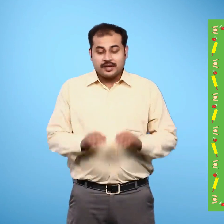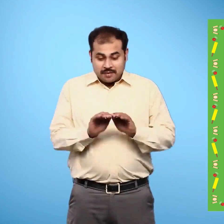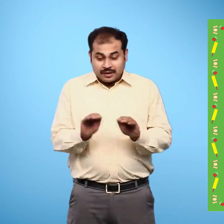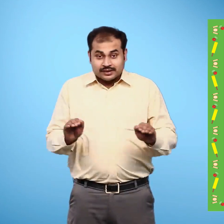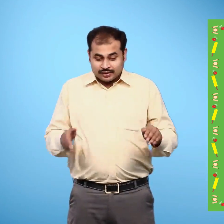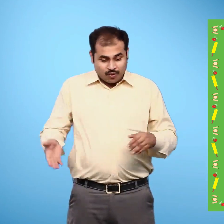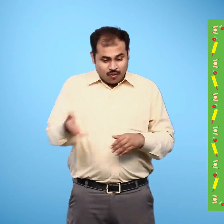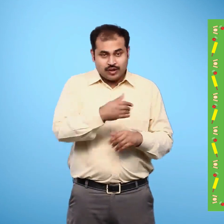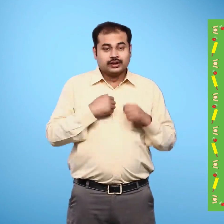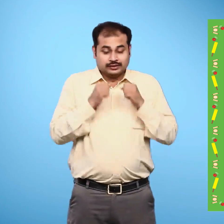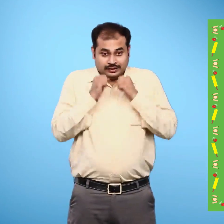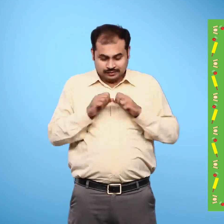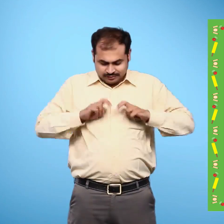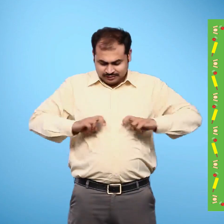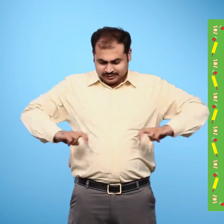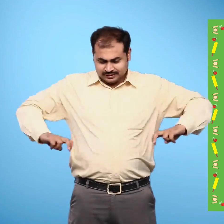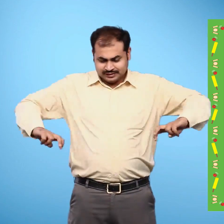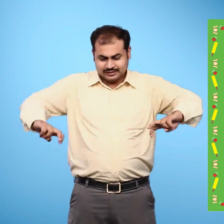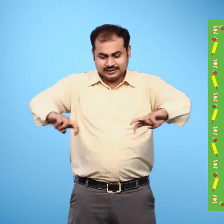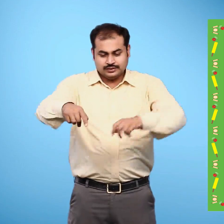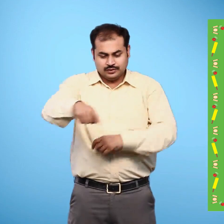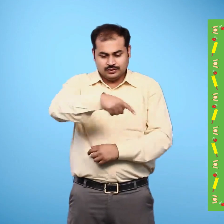Children are sitting in a circle in the class.